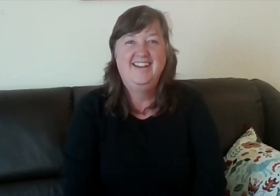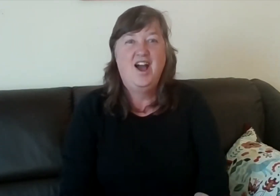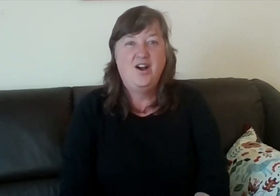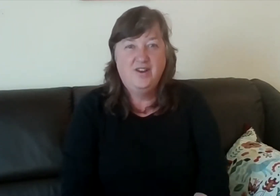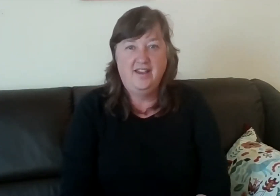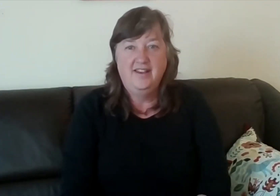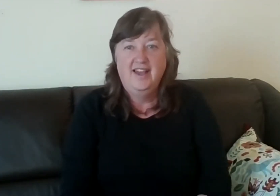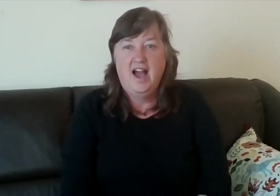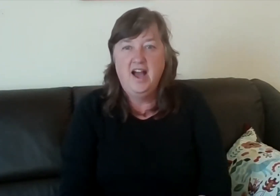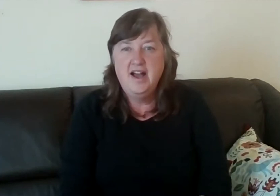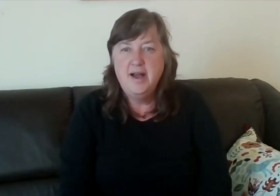Okay.